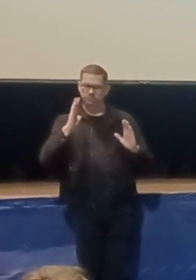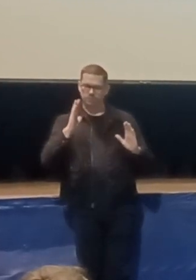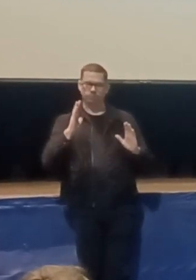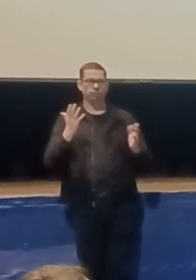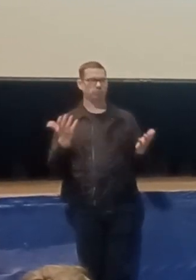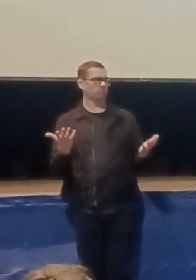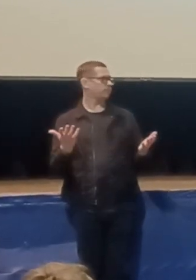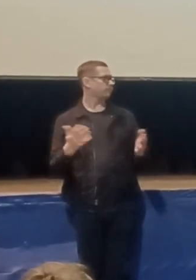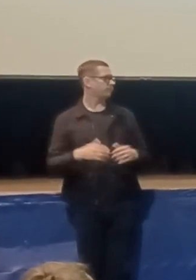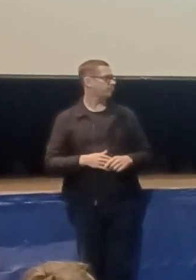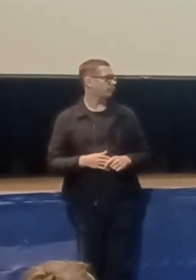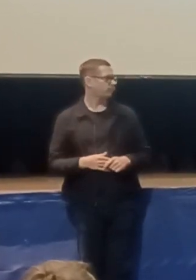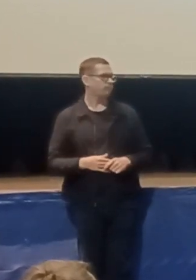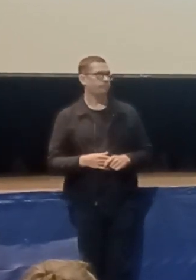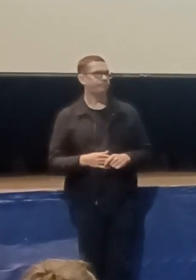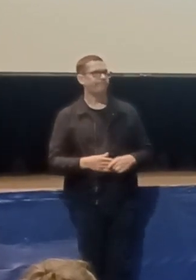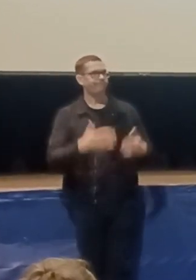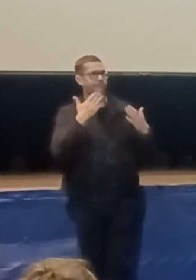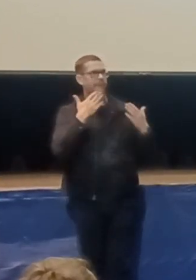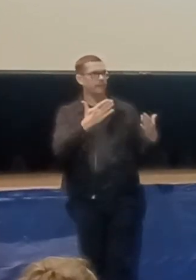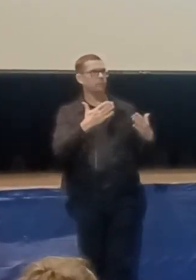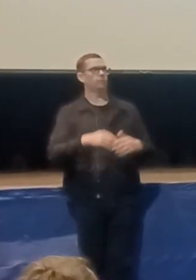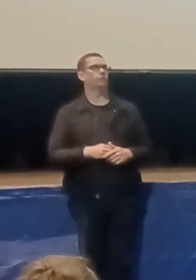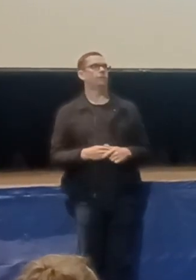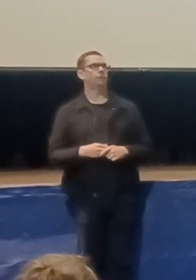summer. Thank you.